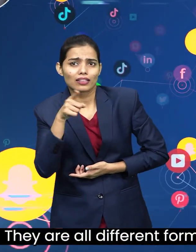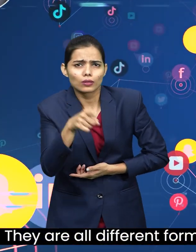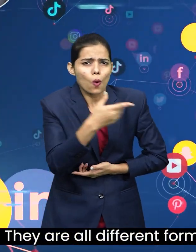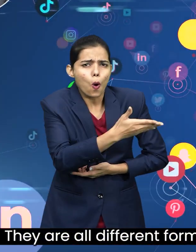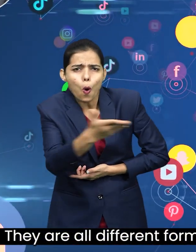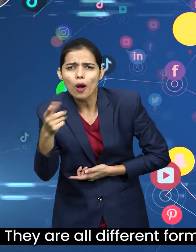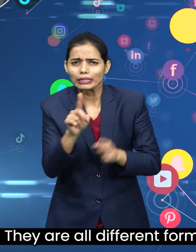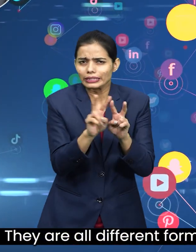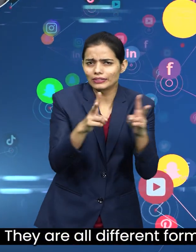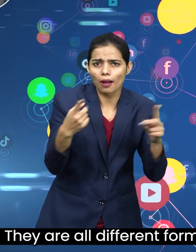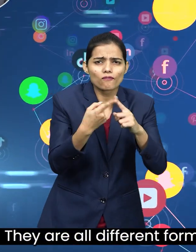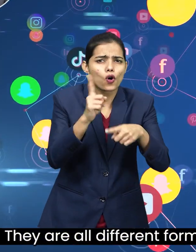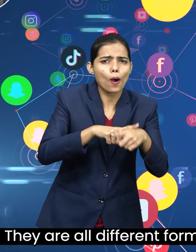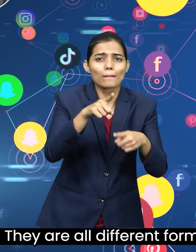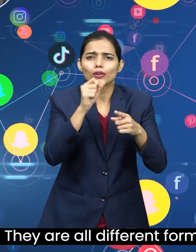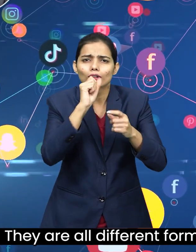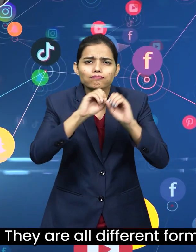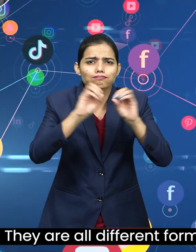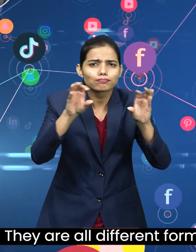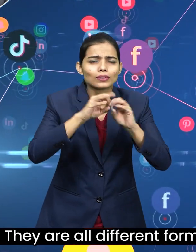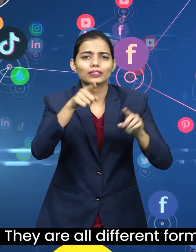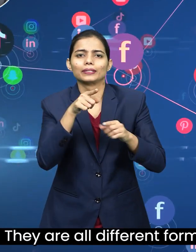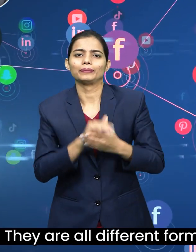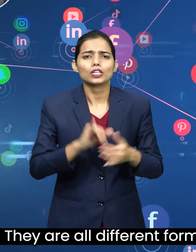media tools or mediums.